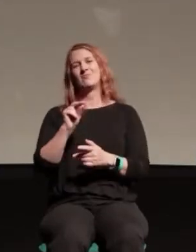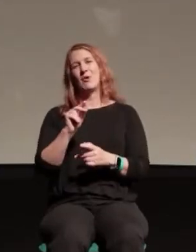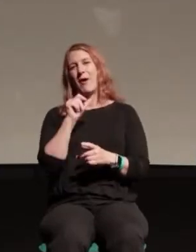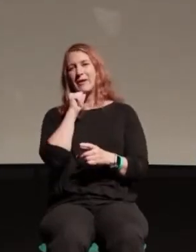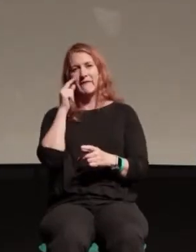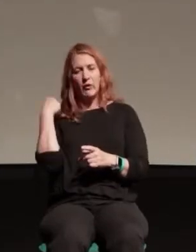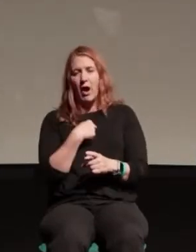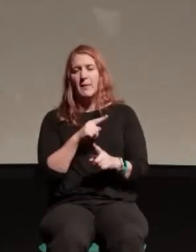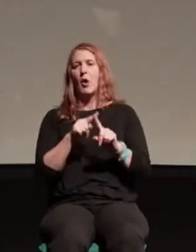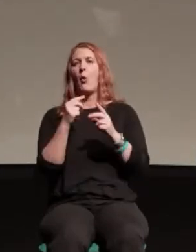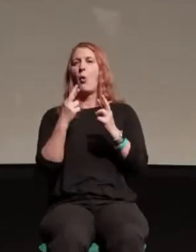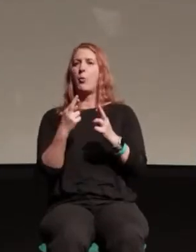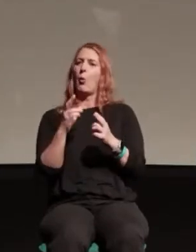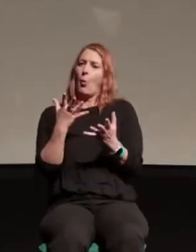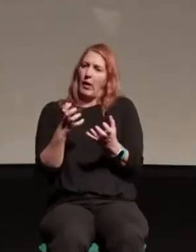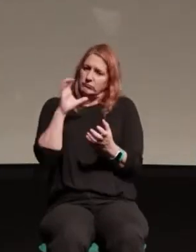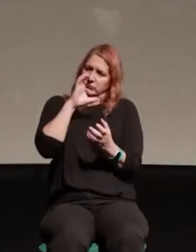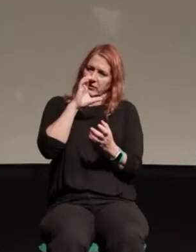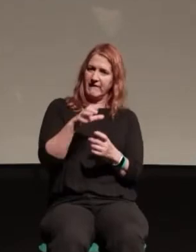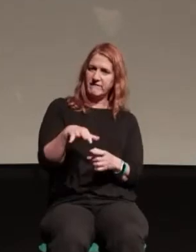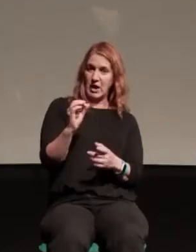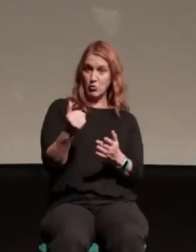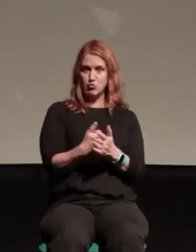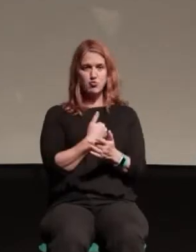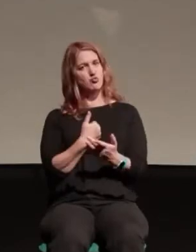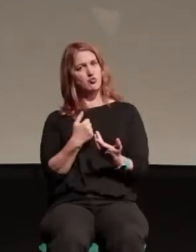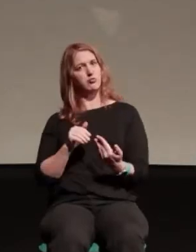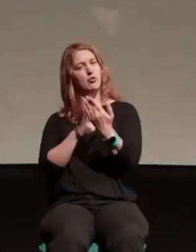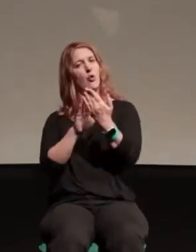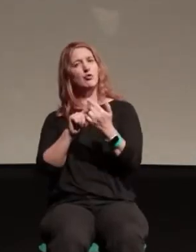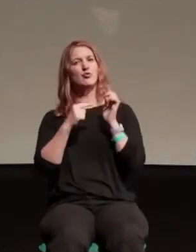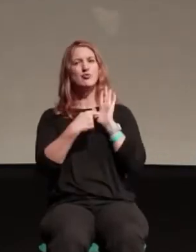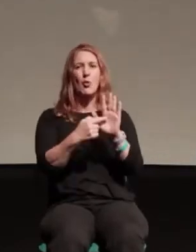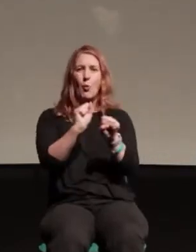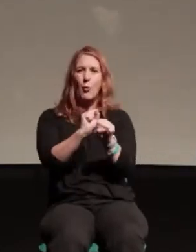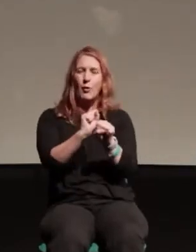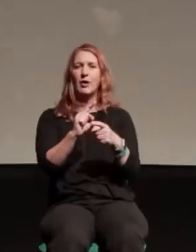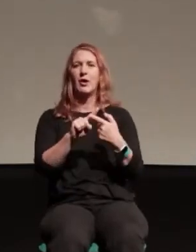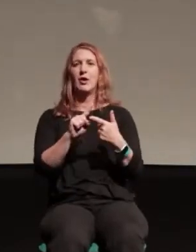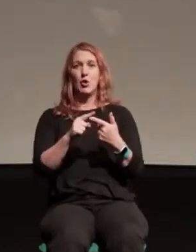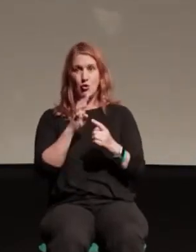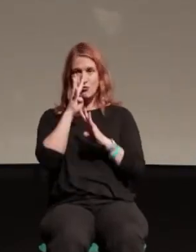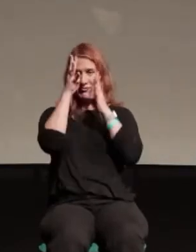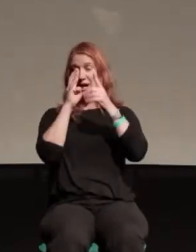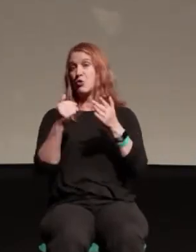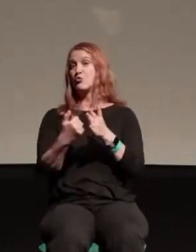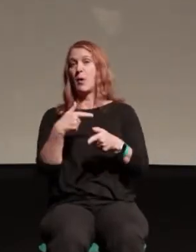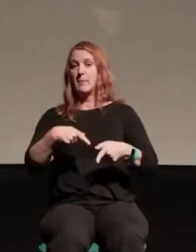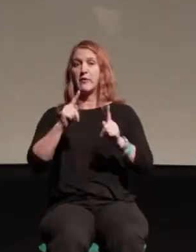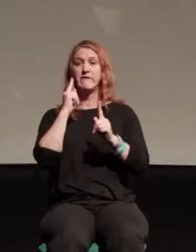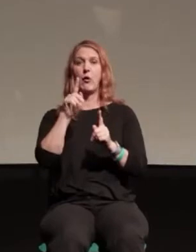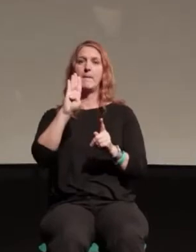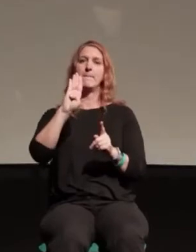continue to help find, you know, new ways to showcase that work, help create opportunities for BIPOC